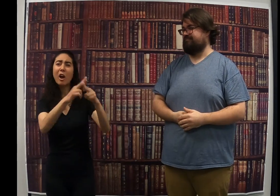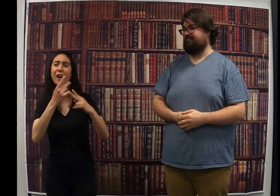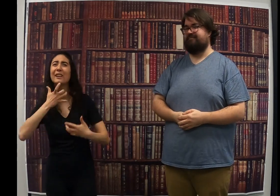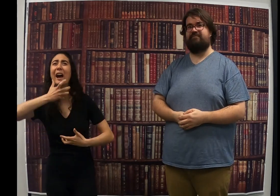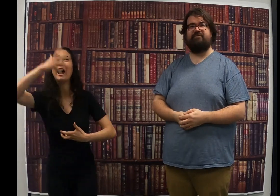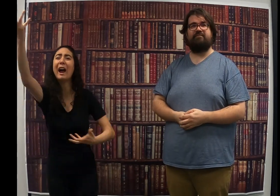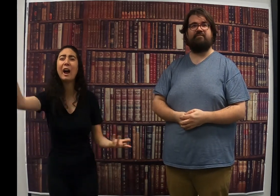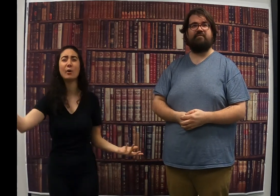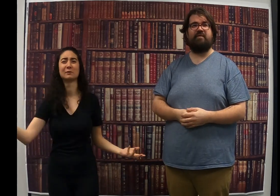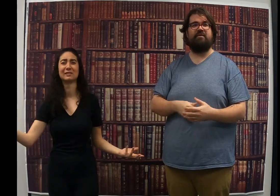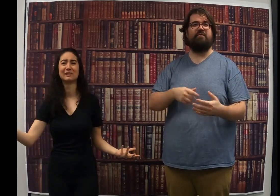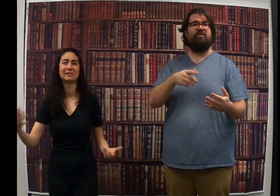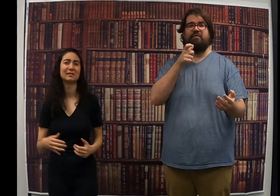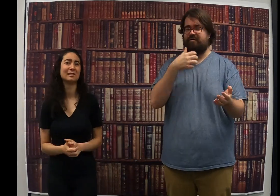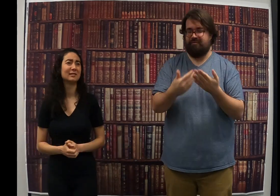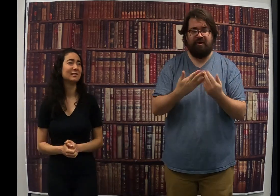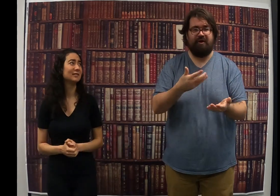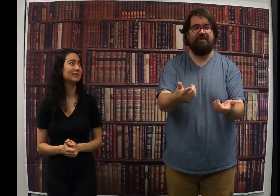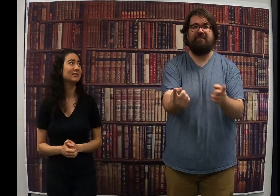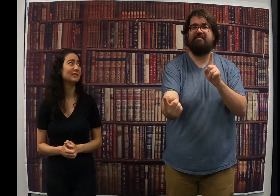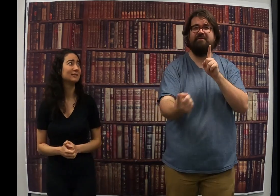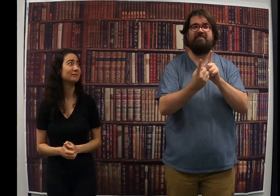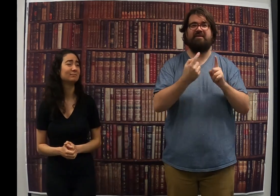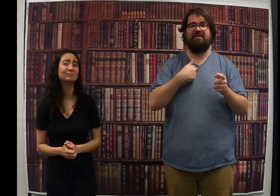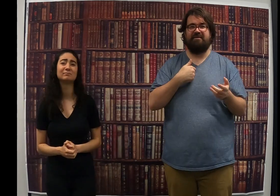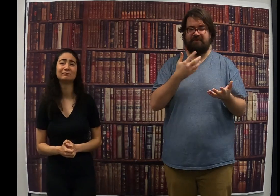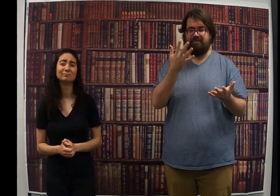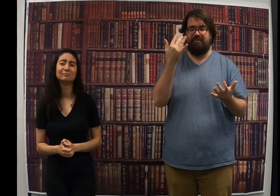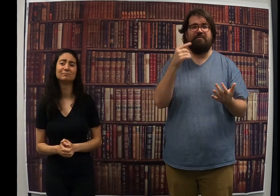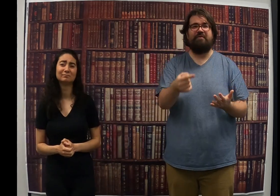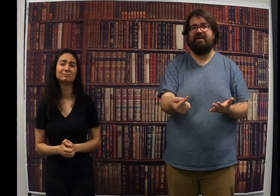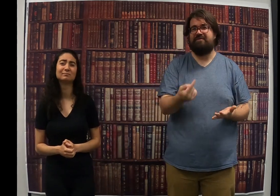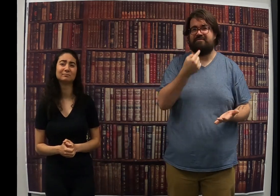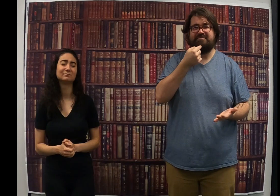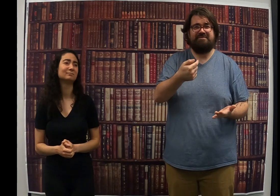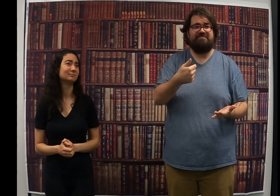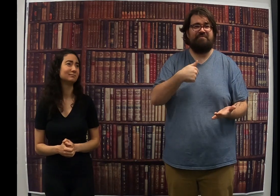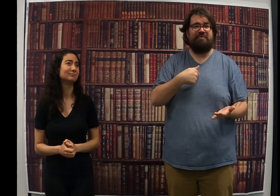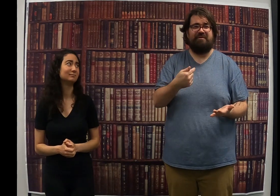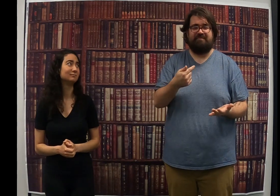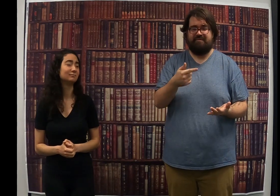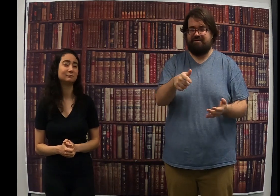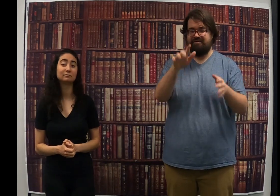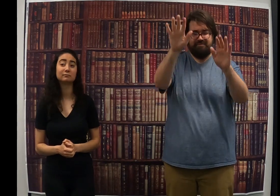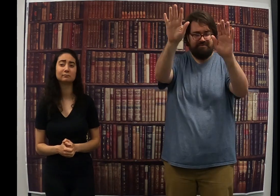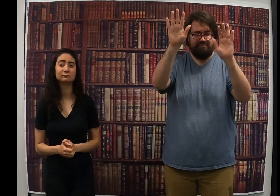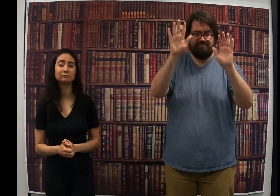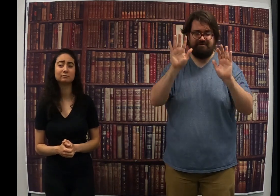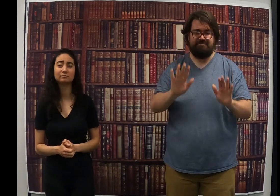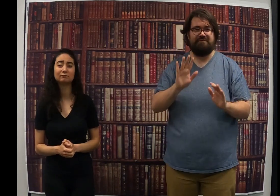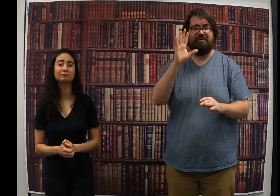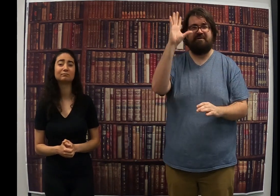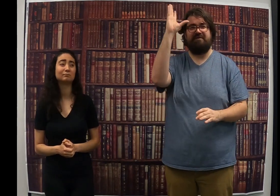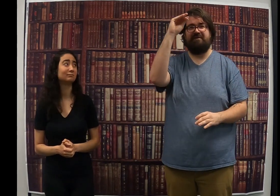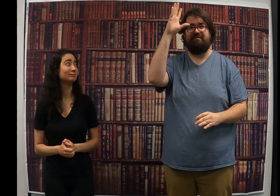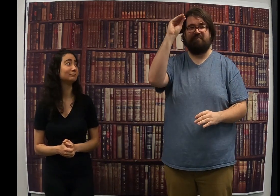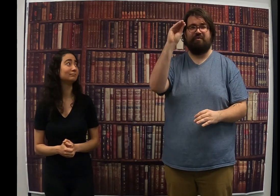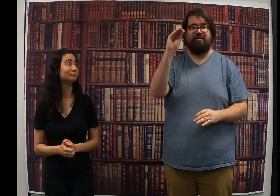Narcissus called out, Whoever you are, come out to me. Why do you disappoint me, you